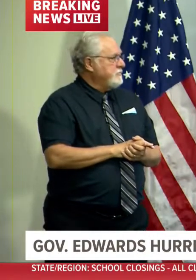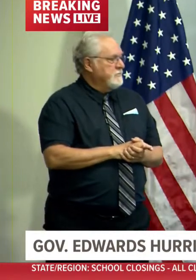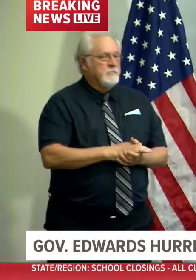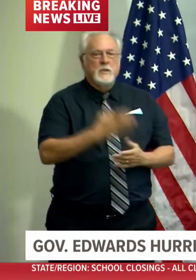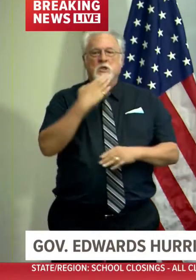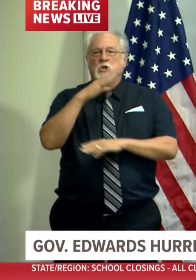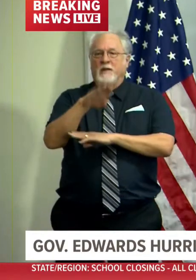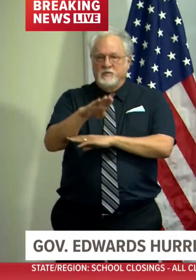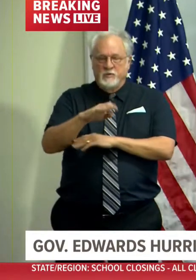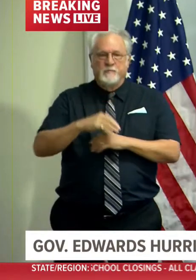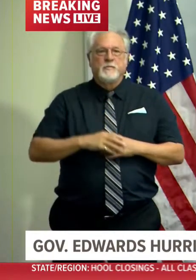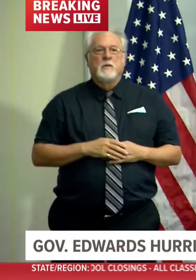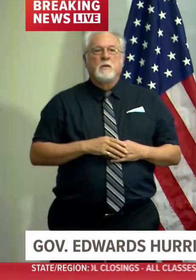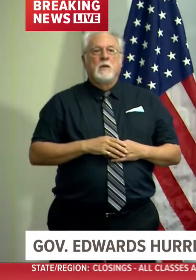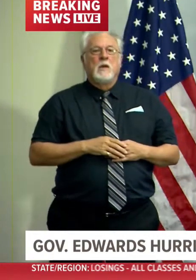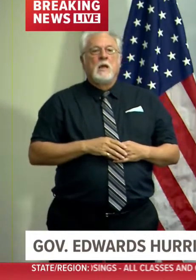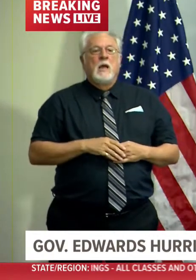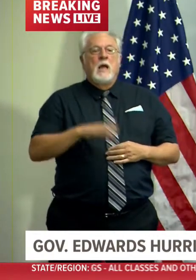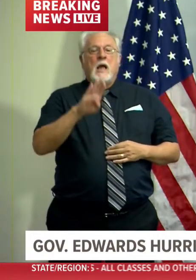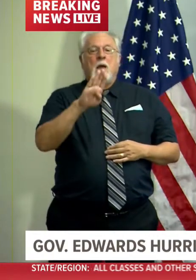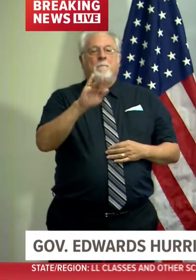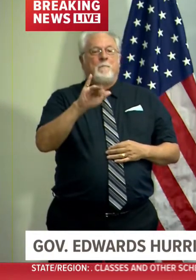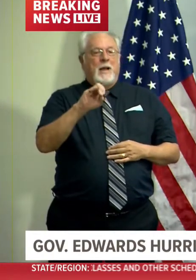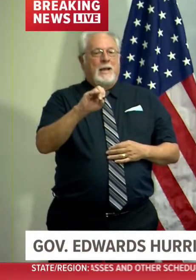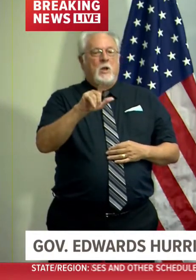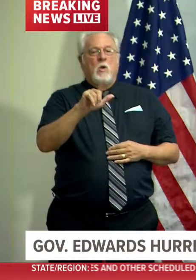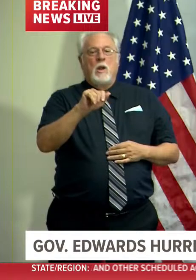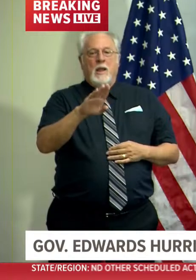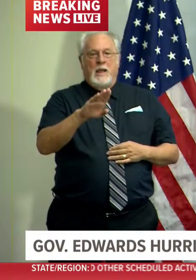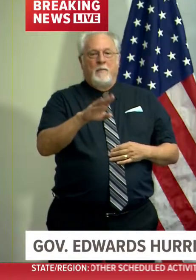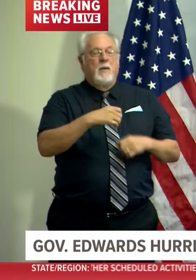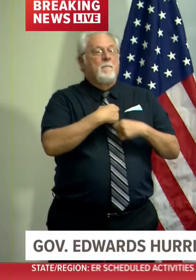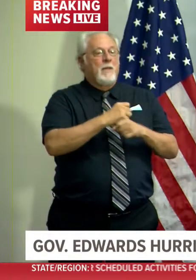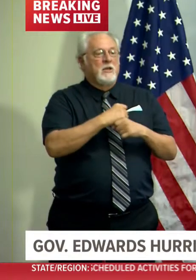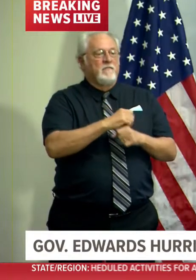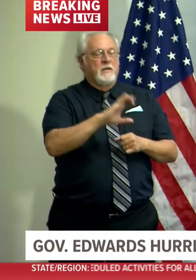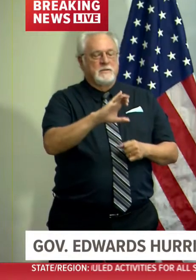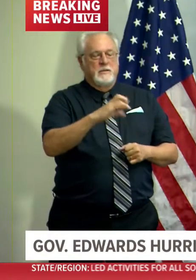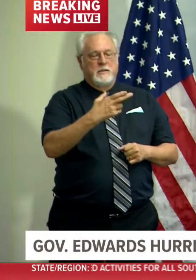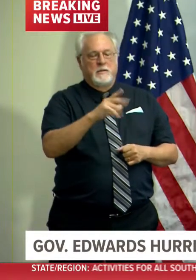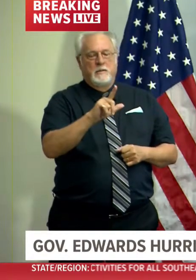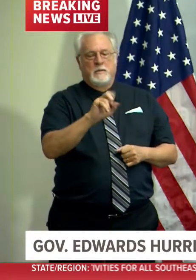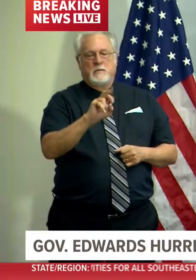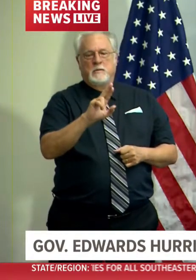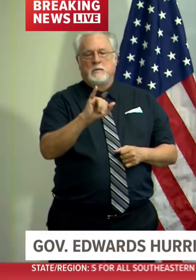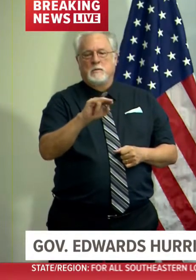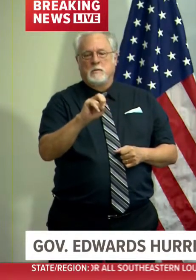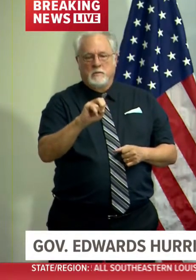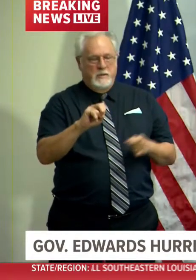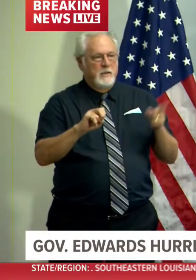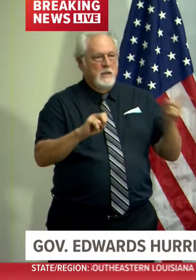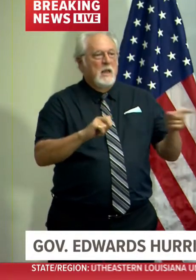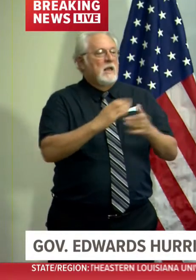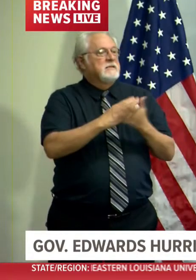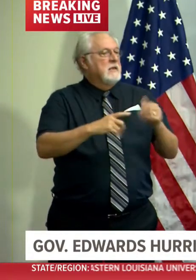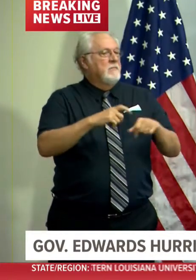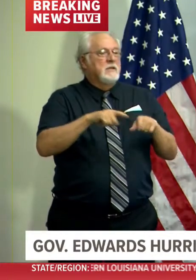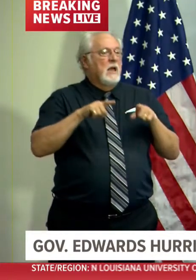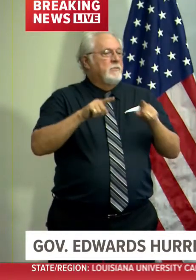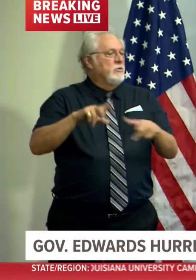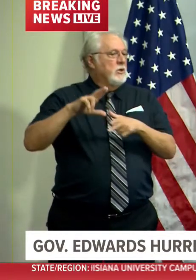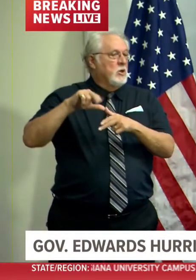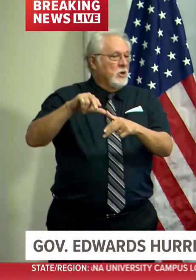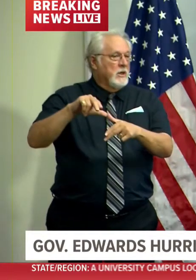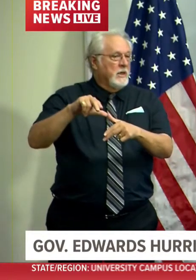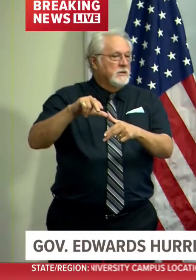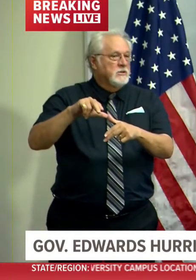Hey, good afternoon. Yeah, BioLab is a manufacturer of pool chlorine products. At some time during the weather event last